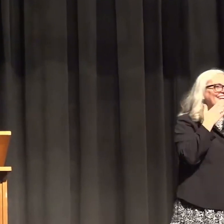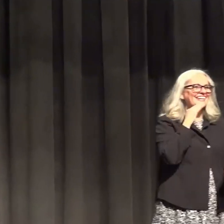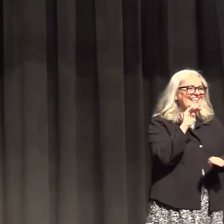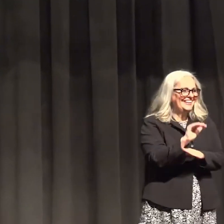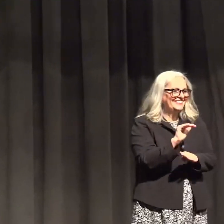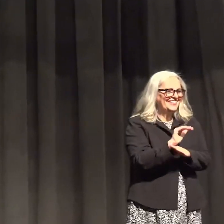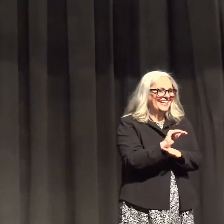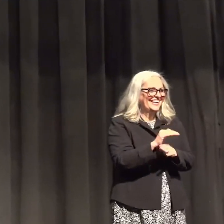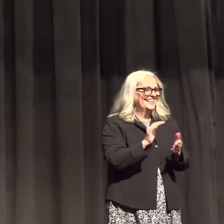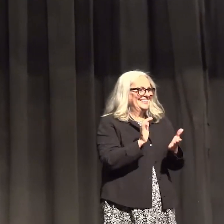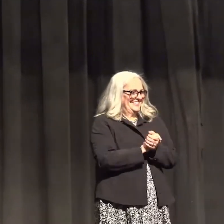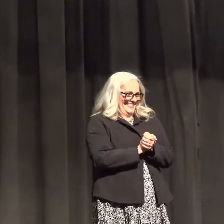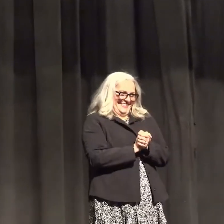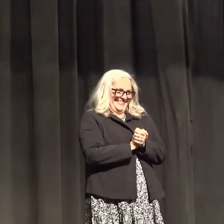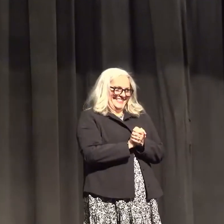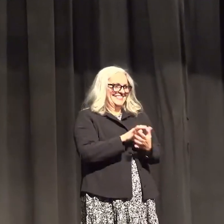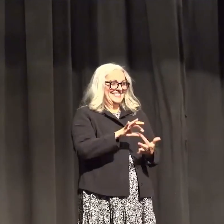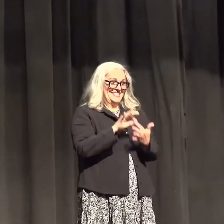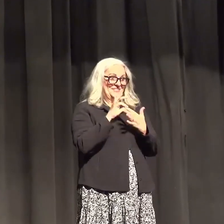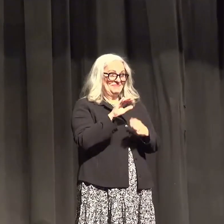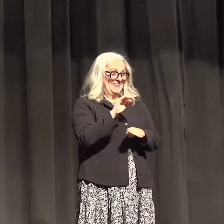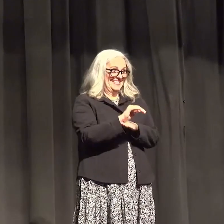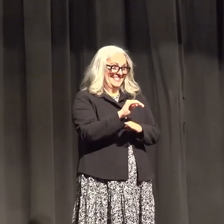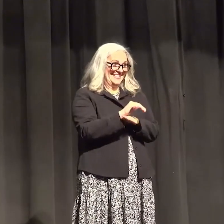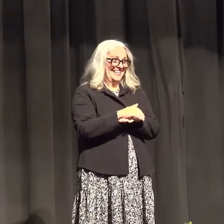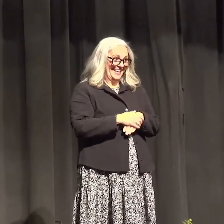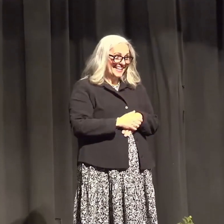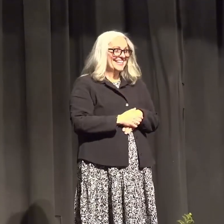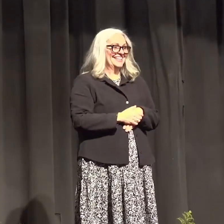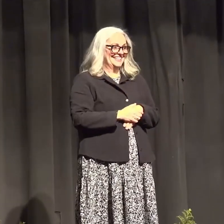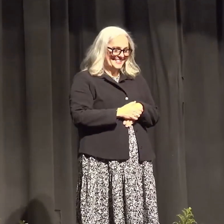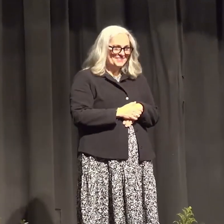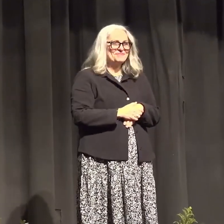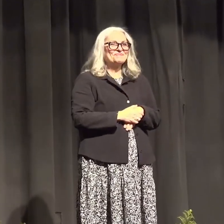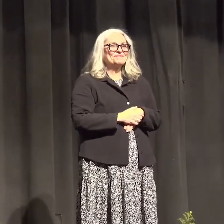Hello, everyone, and good evening. Oh my goodness, this is a special evening for sure.